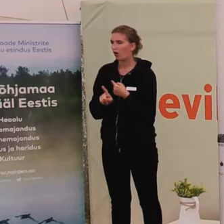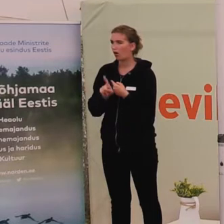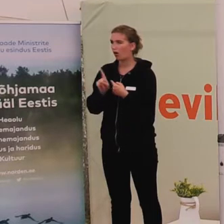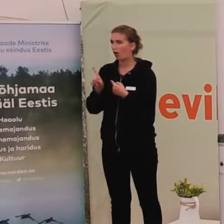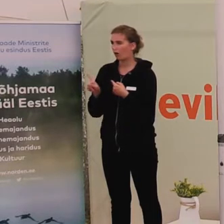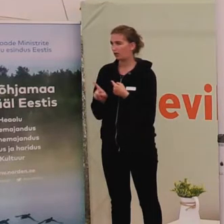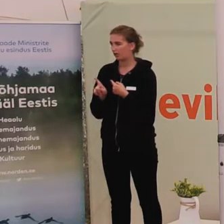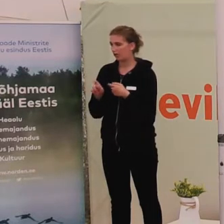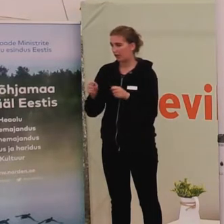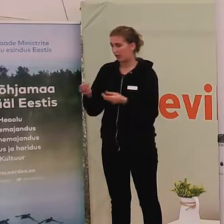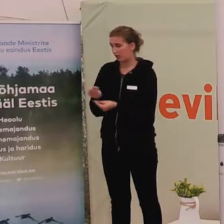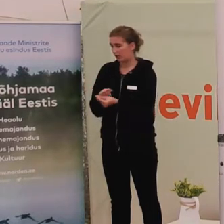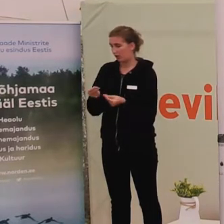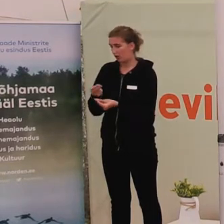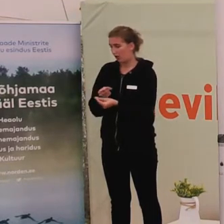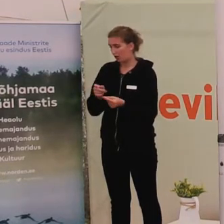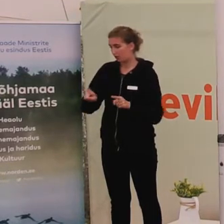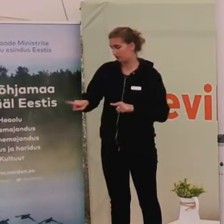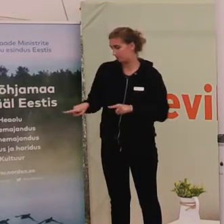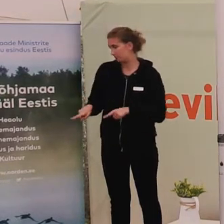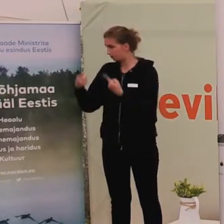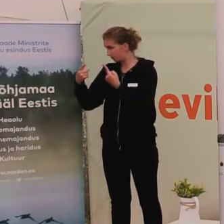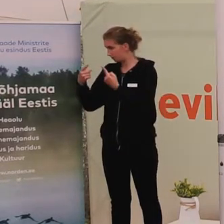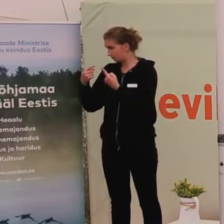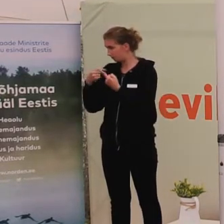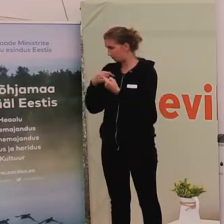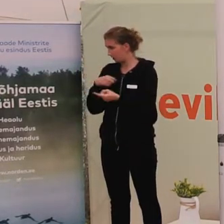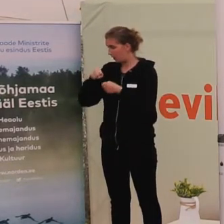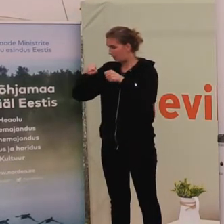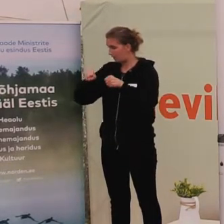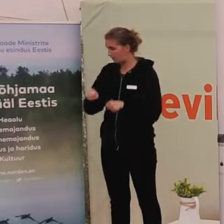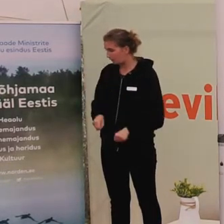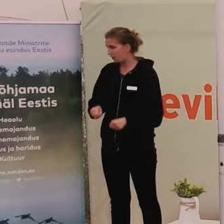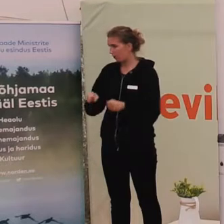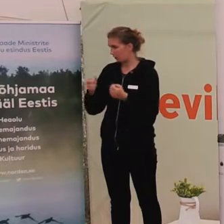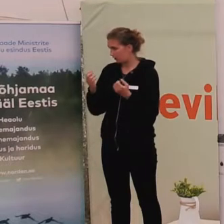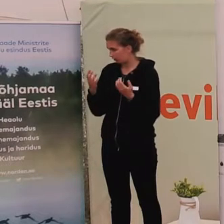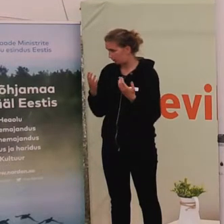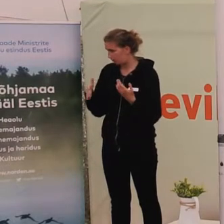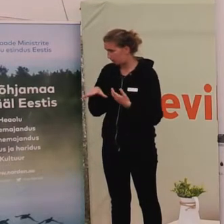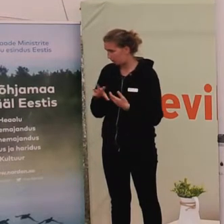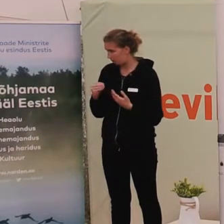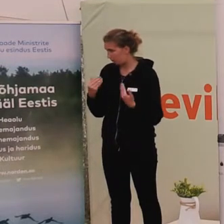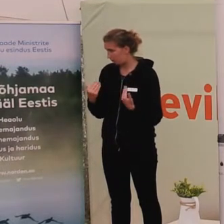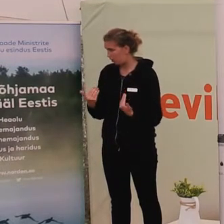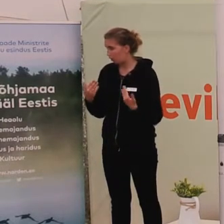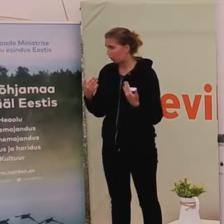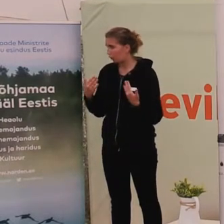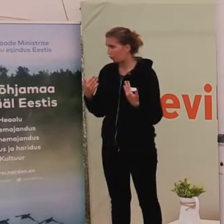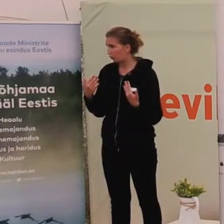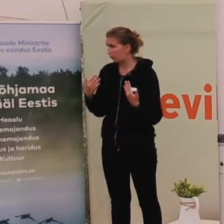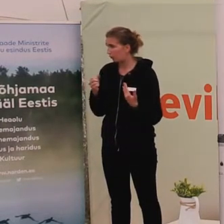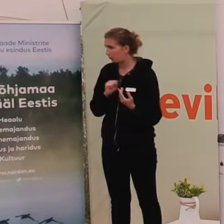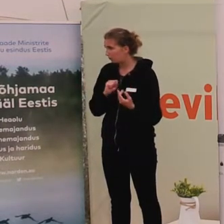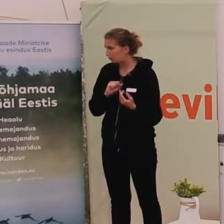fast economic growth had made possible to us to avoid wars,